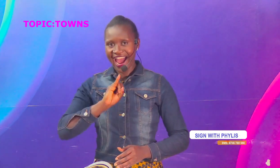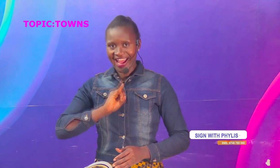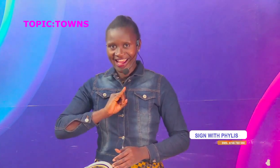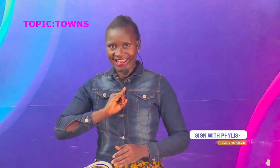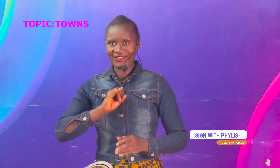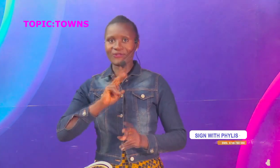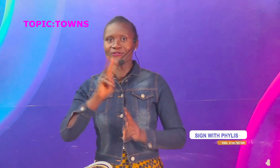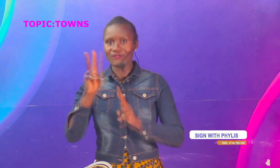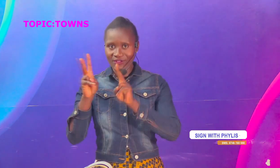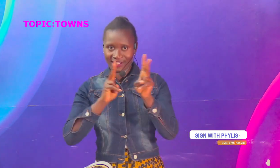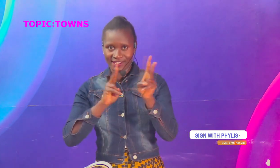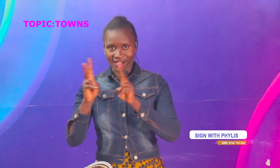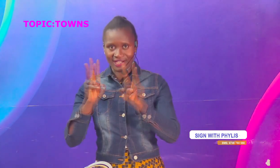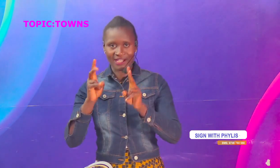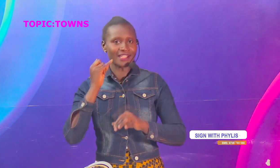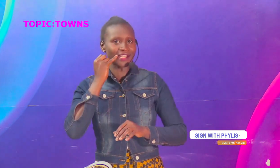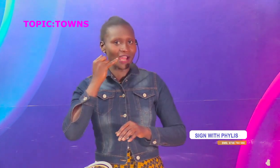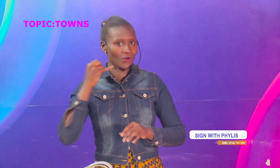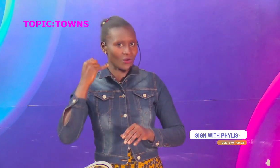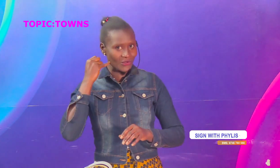I visited Nakuru. True?